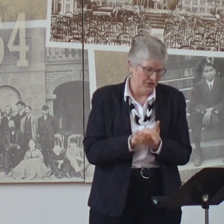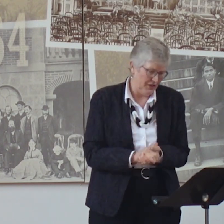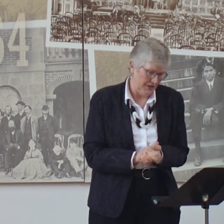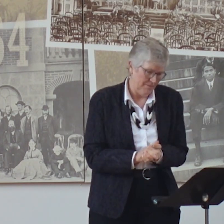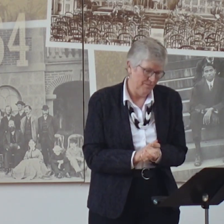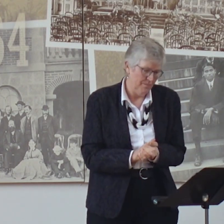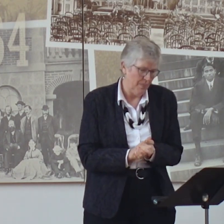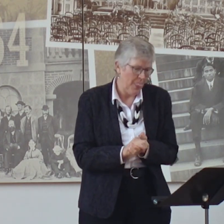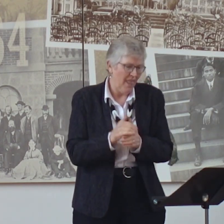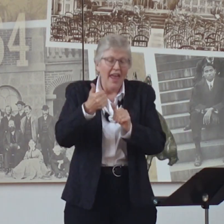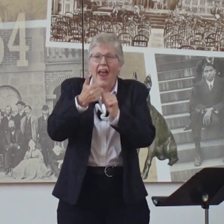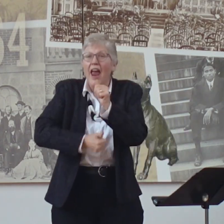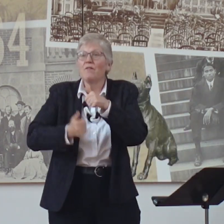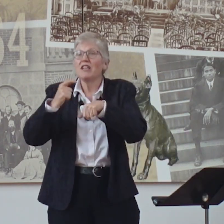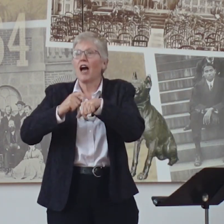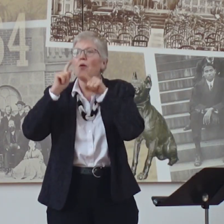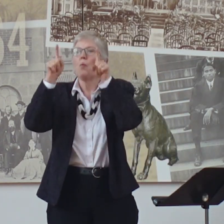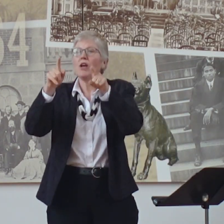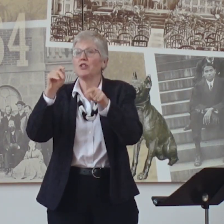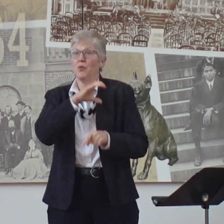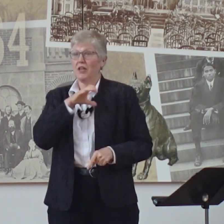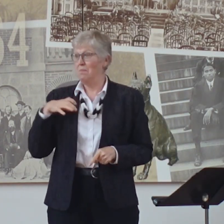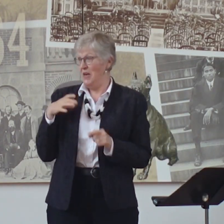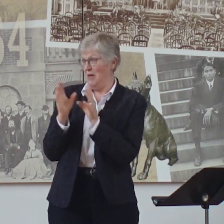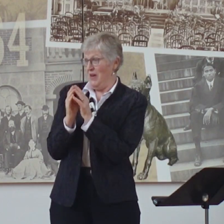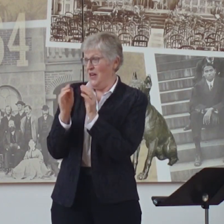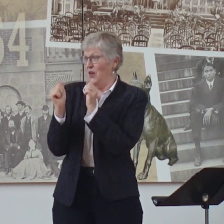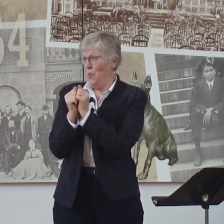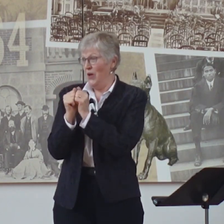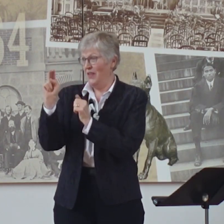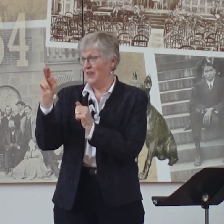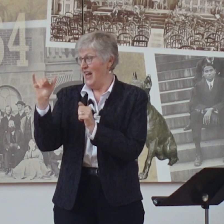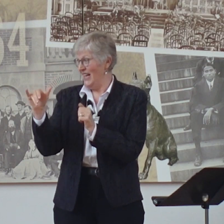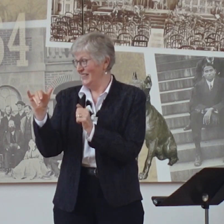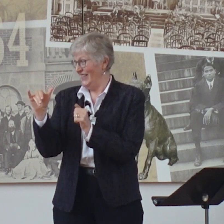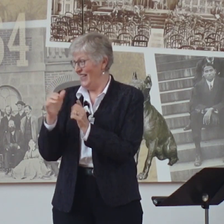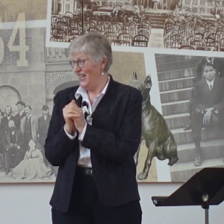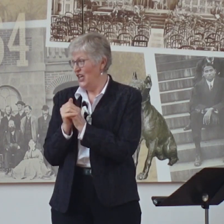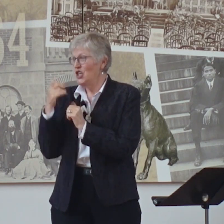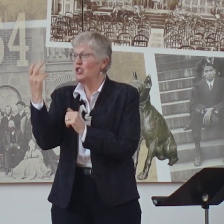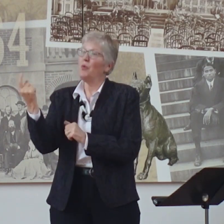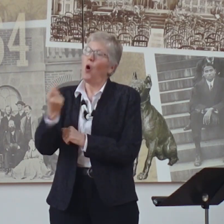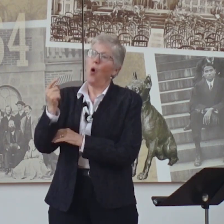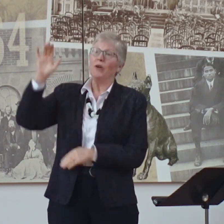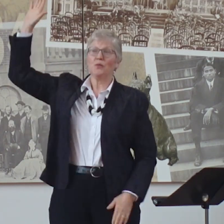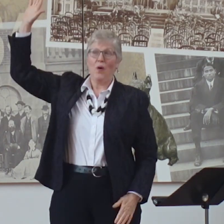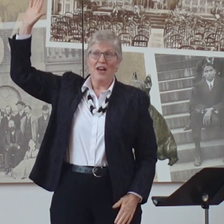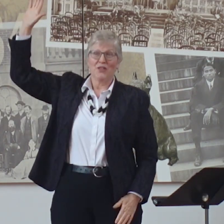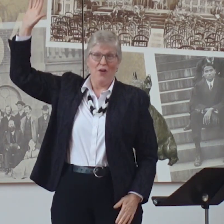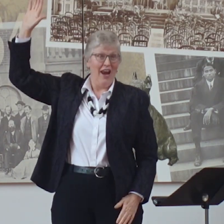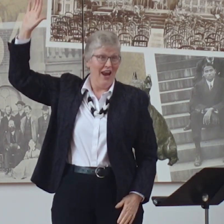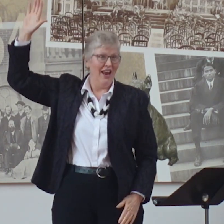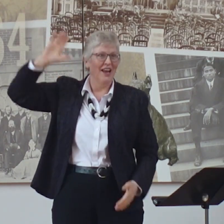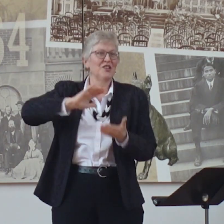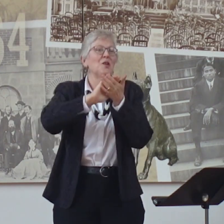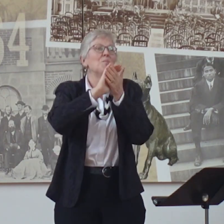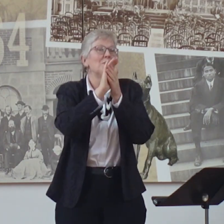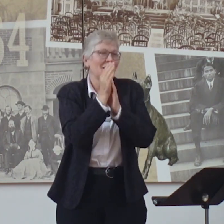university. Every time I went to a committee meeting with her, I knew she was going to raise her hand